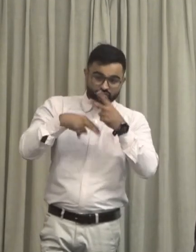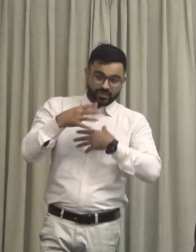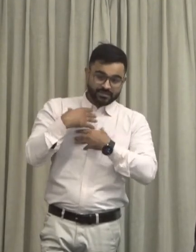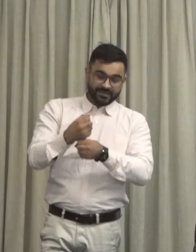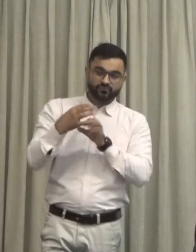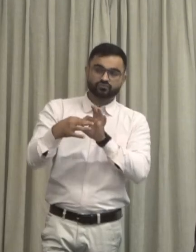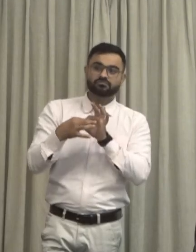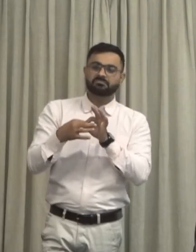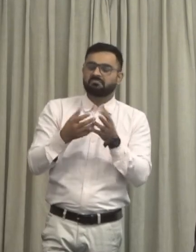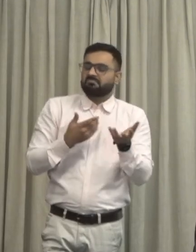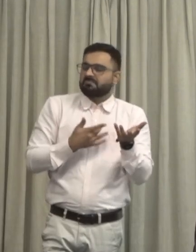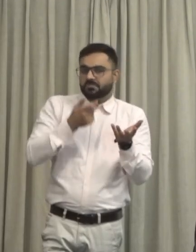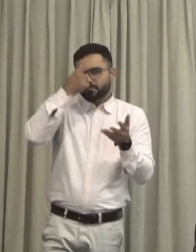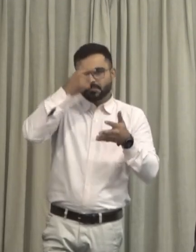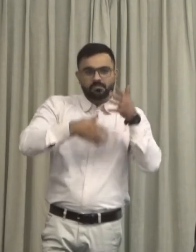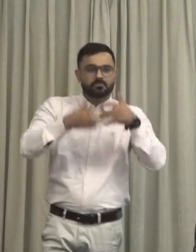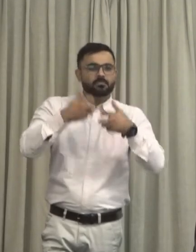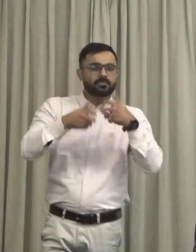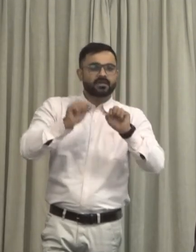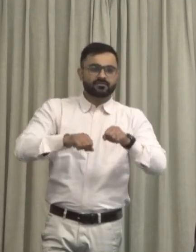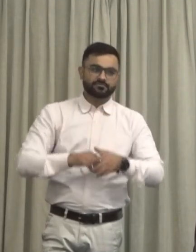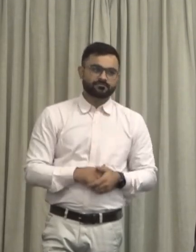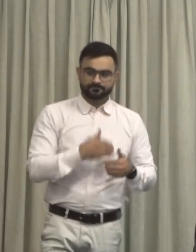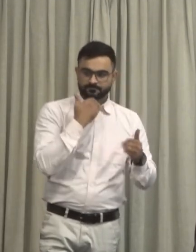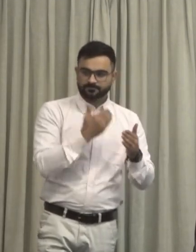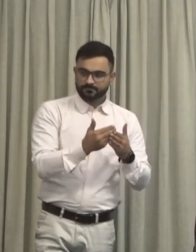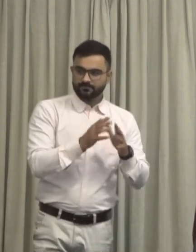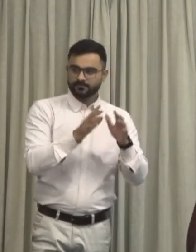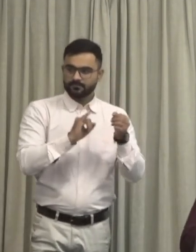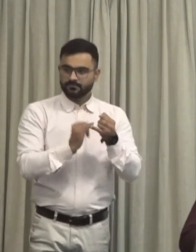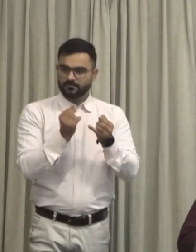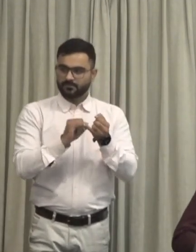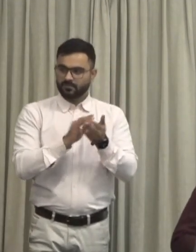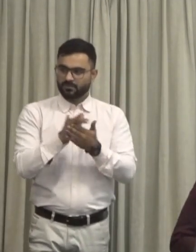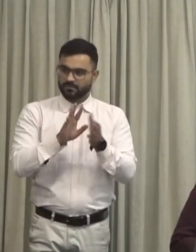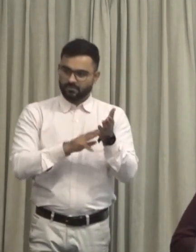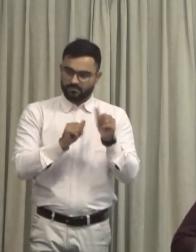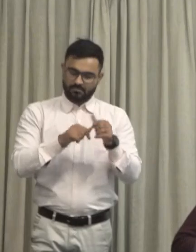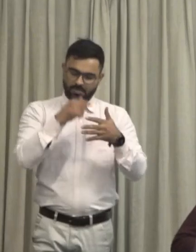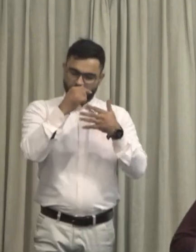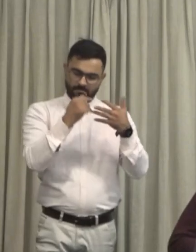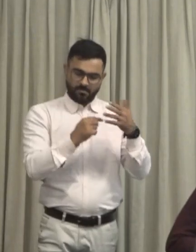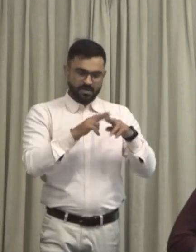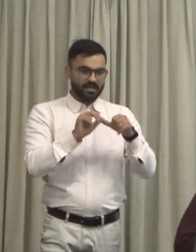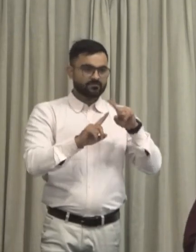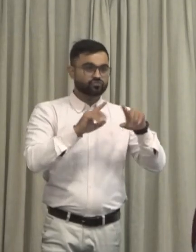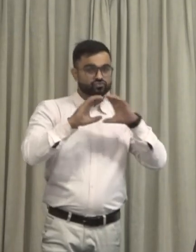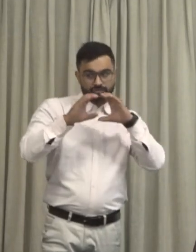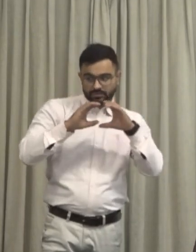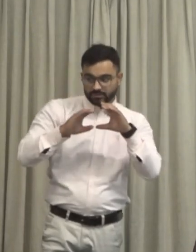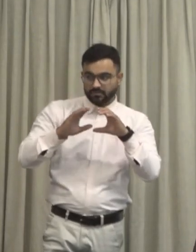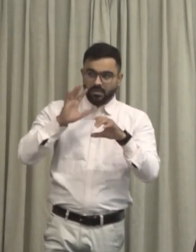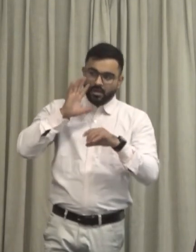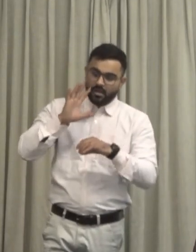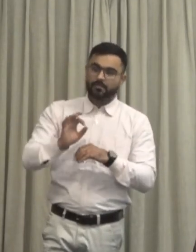trust, I don't think any problem will come. Thank you. Thank you, Dr. Sushma. I mean, it really points out the fact that communication is